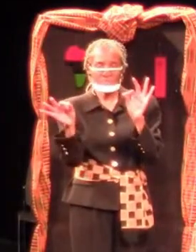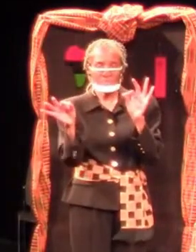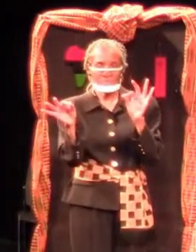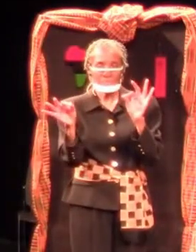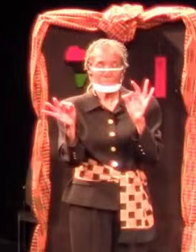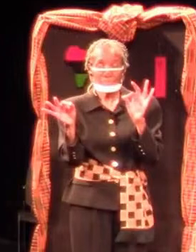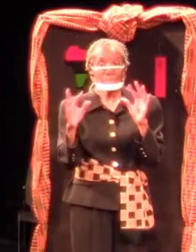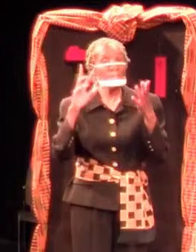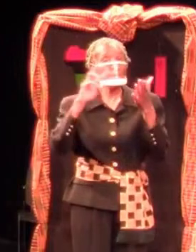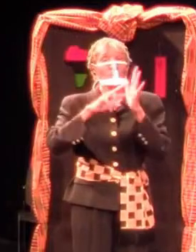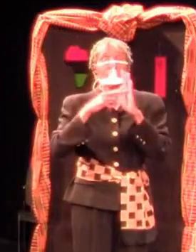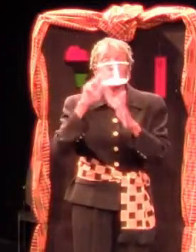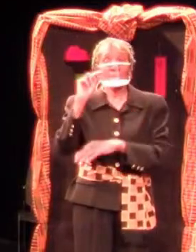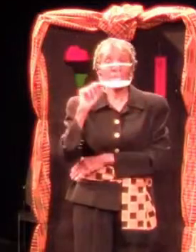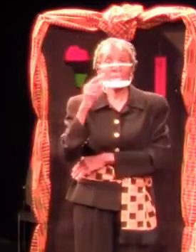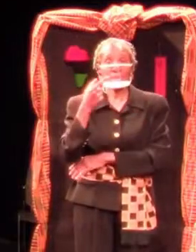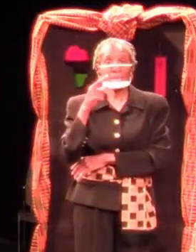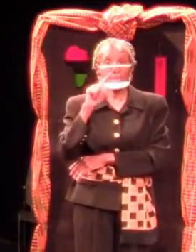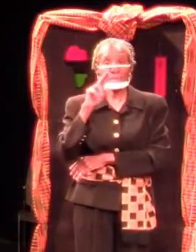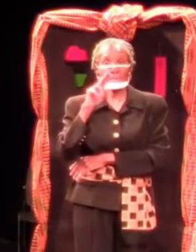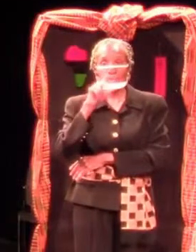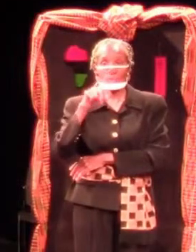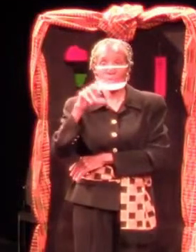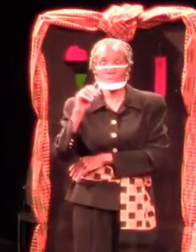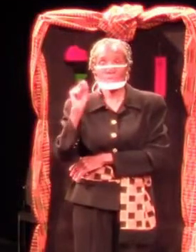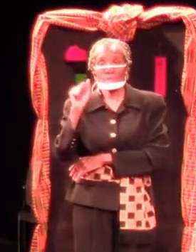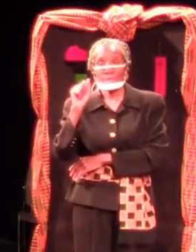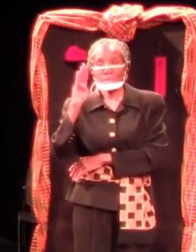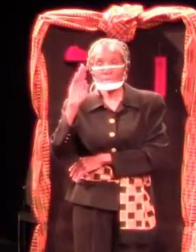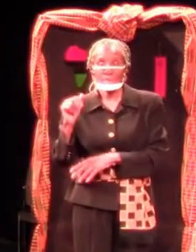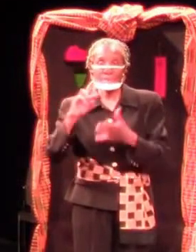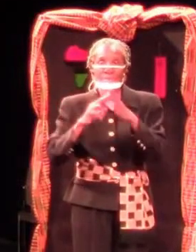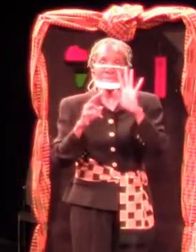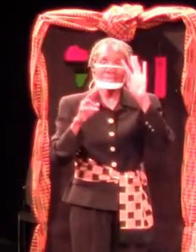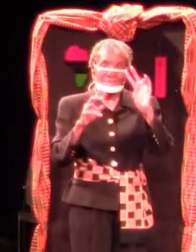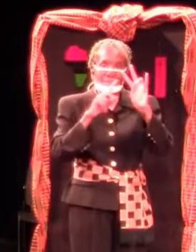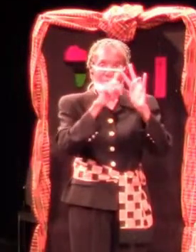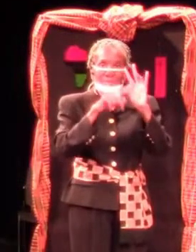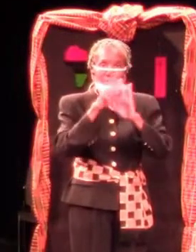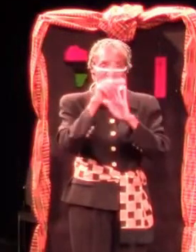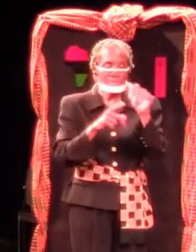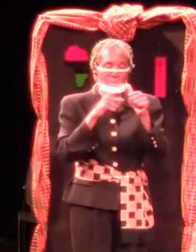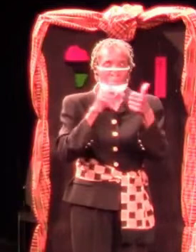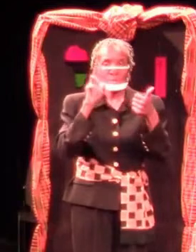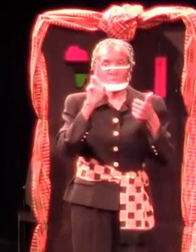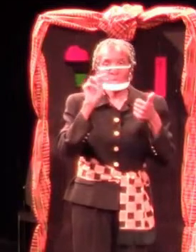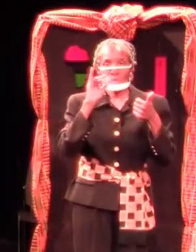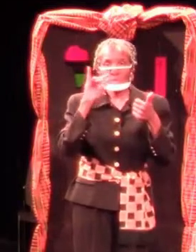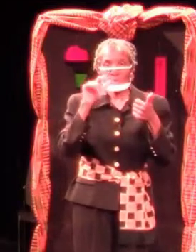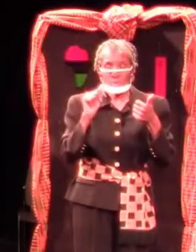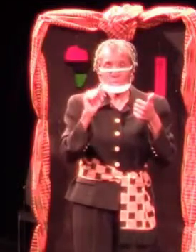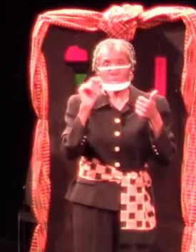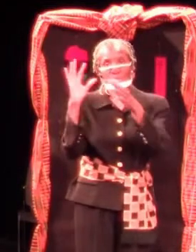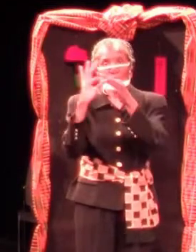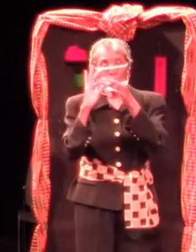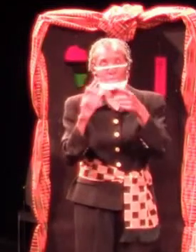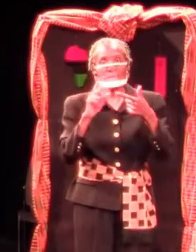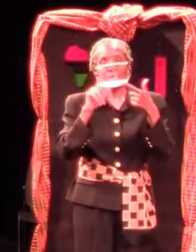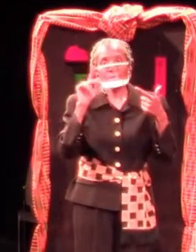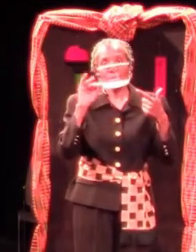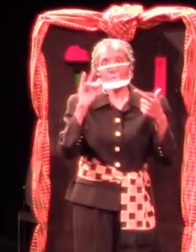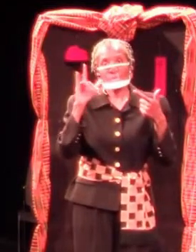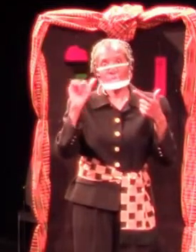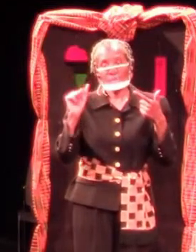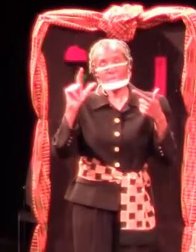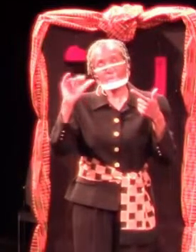So, what is the Nguzo Saba? It's the 7 principles. It's Umoja, which is unity; Kujichagulia, which is